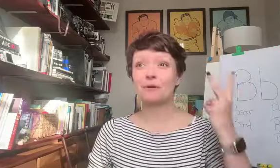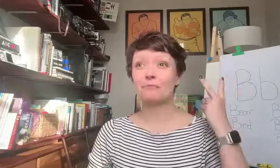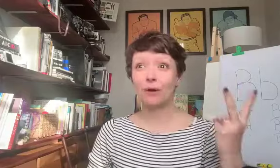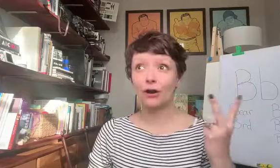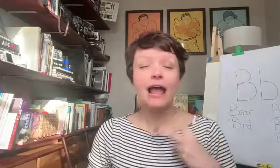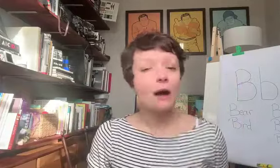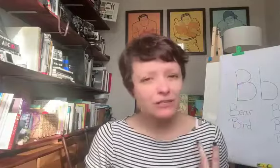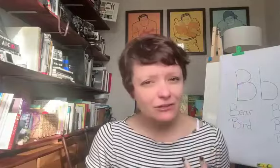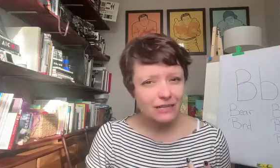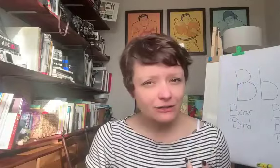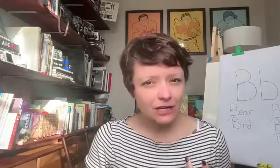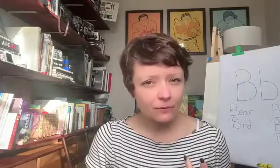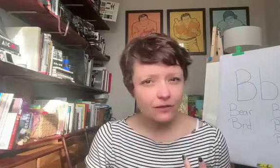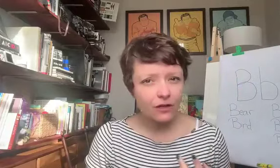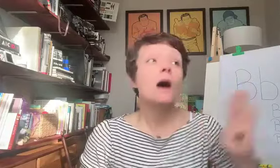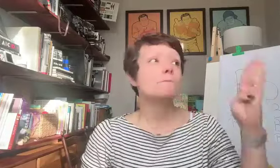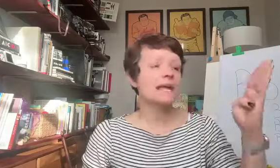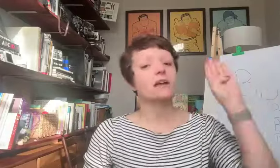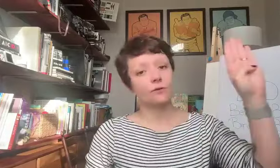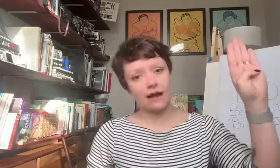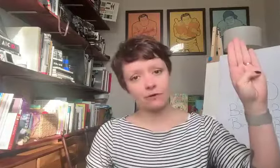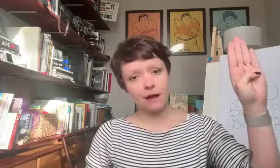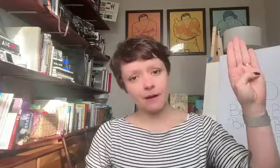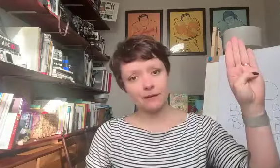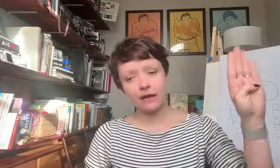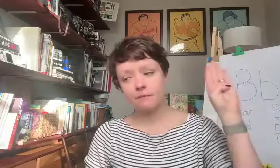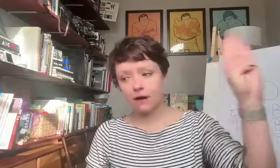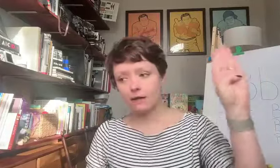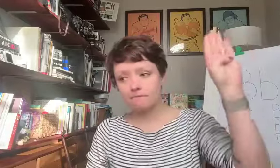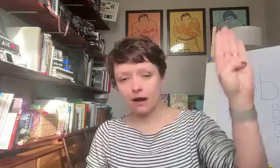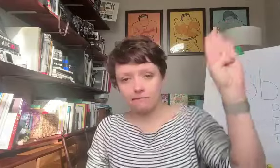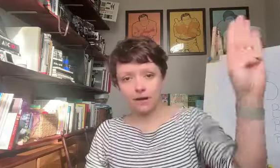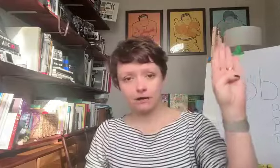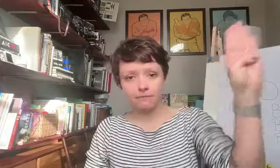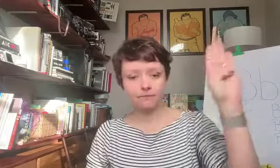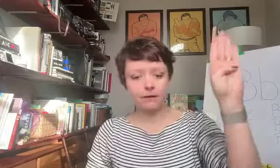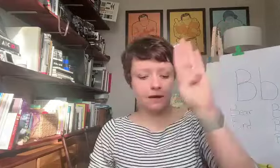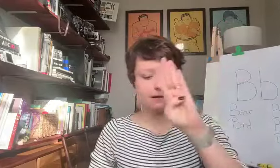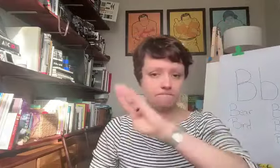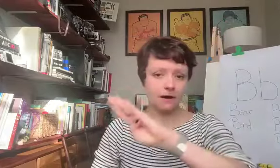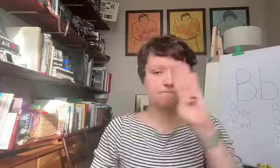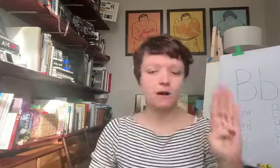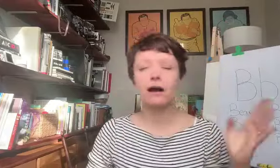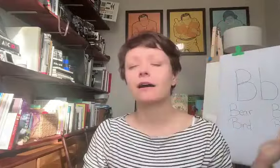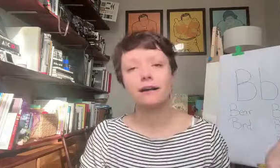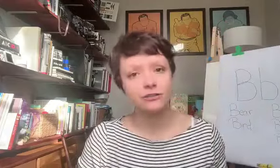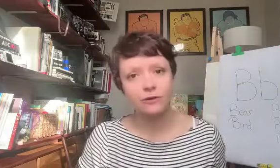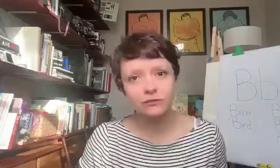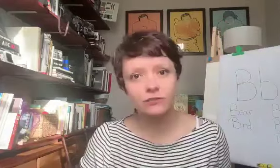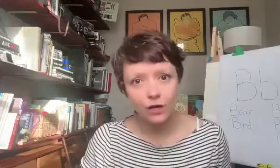remembered bird. And what do those letters start with? B. You're right. Everyone pop up B. B, B, B, B, B, B, B, B. Gosh, you guys are